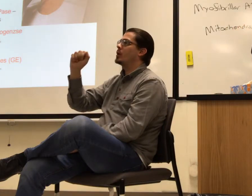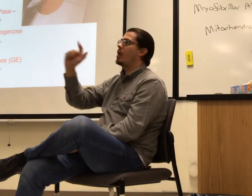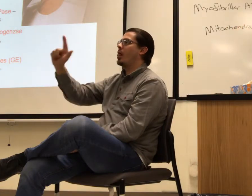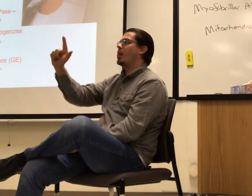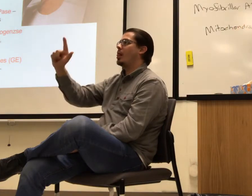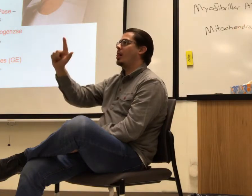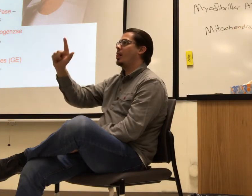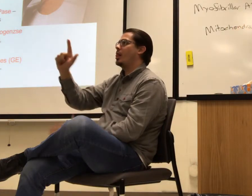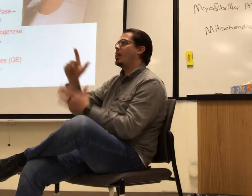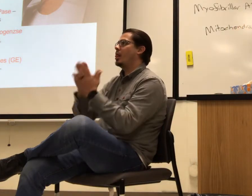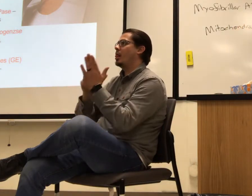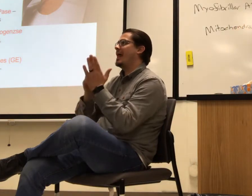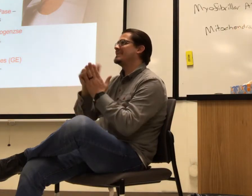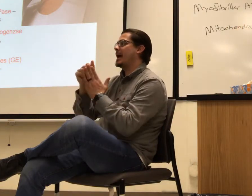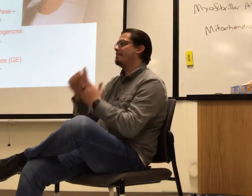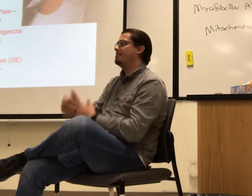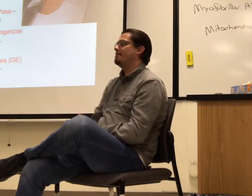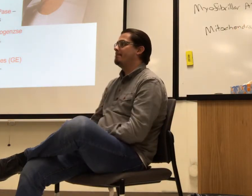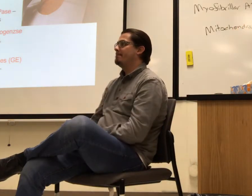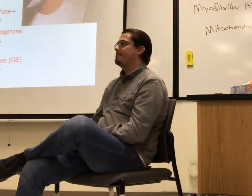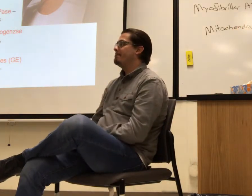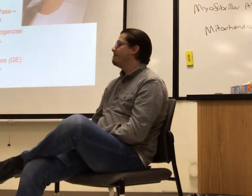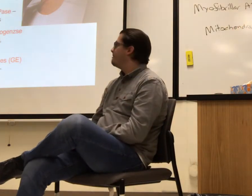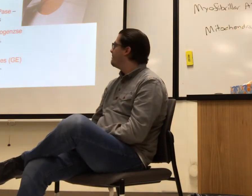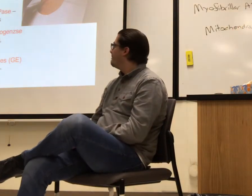mitochondrial enzyme.